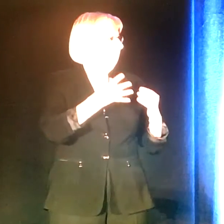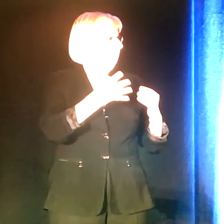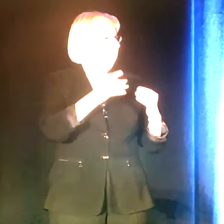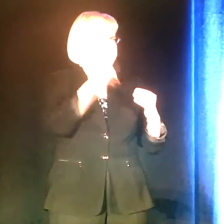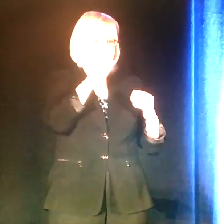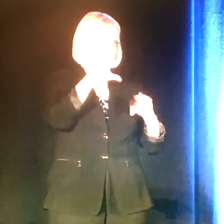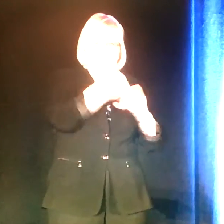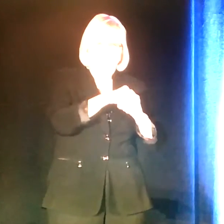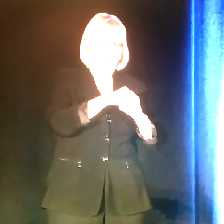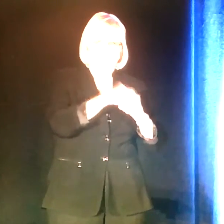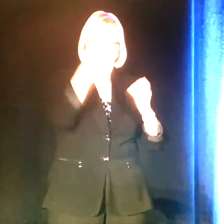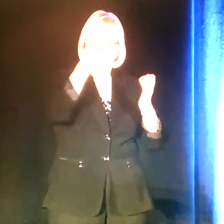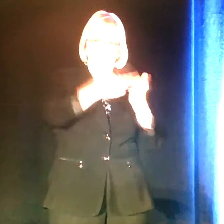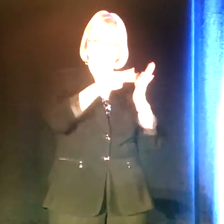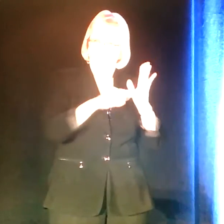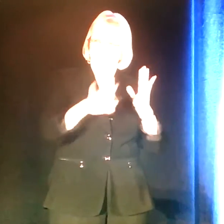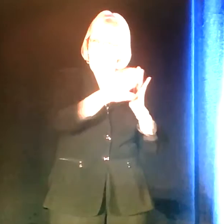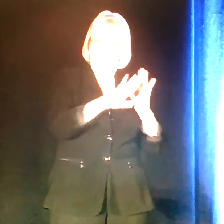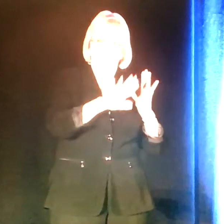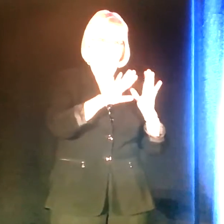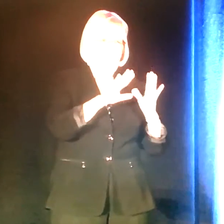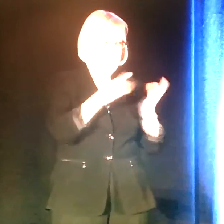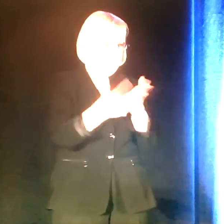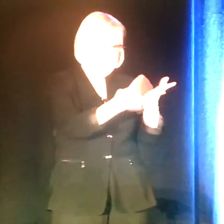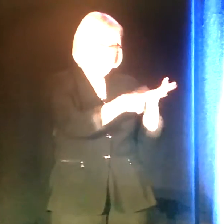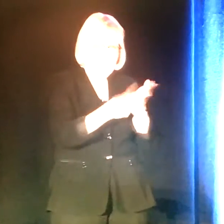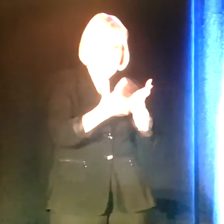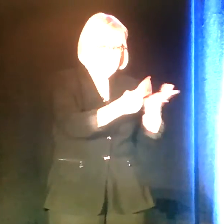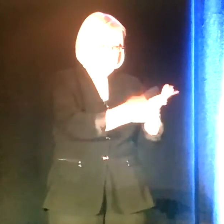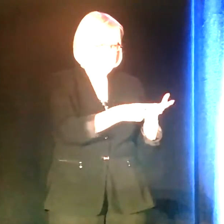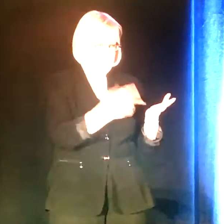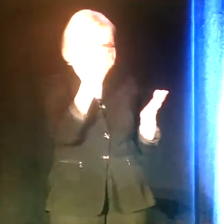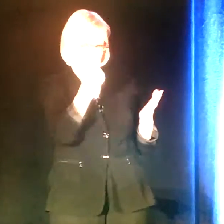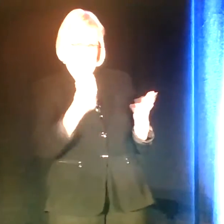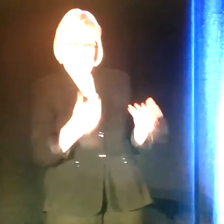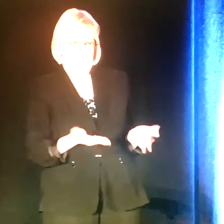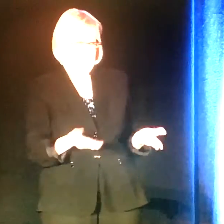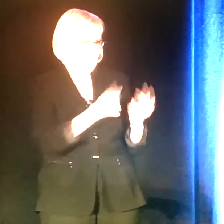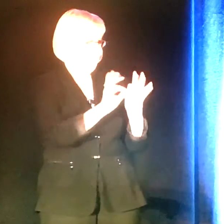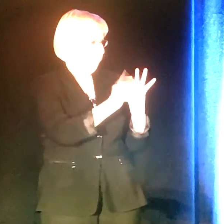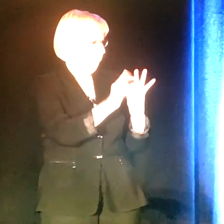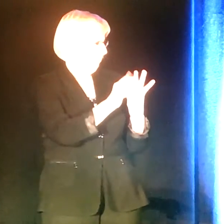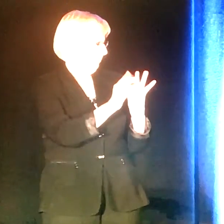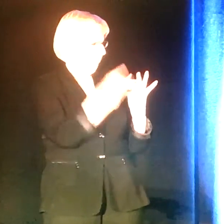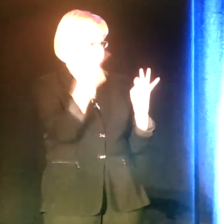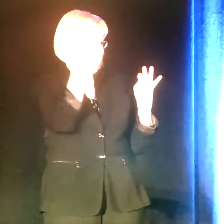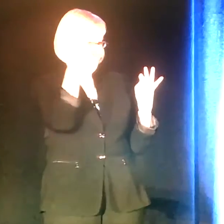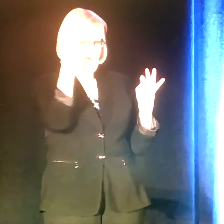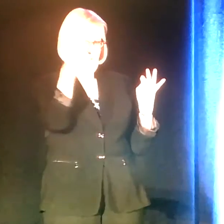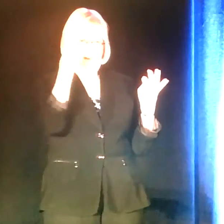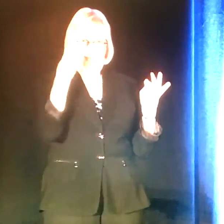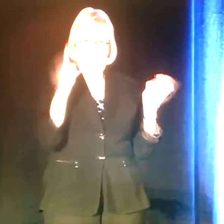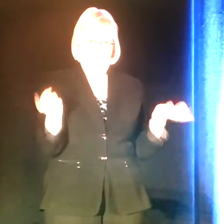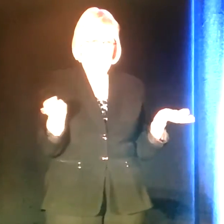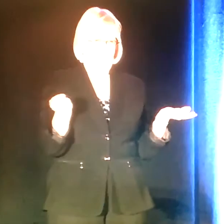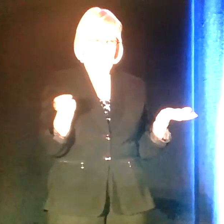overall, and who's involved and what do they think it means, and discussing like, why do